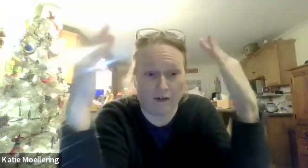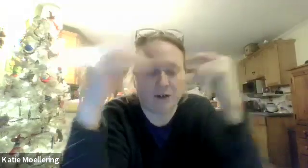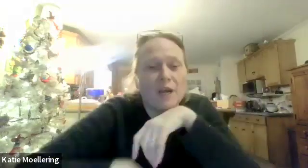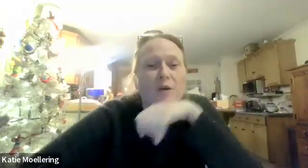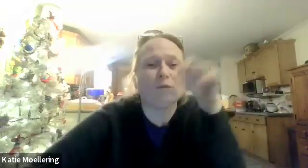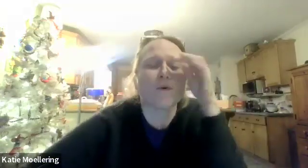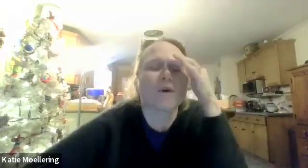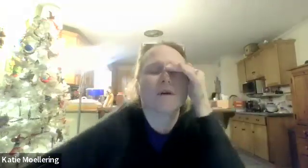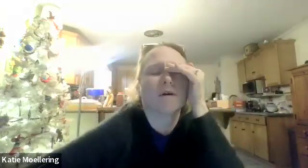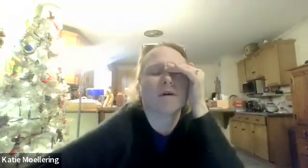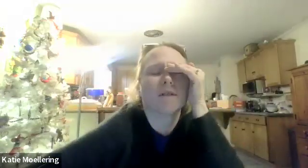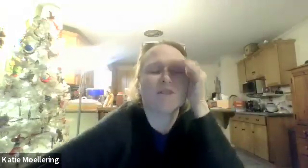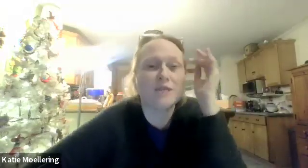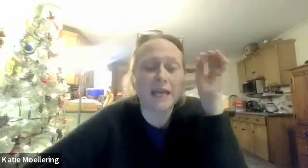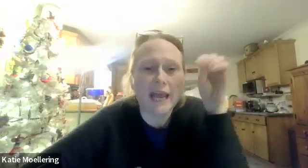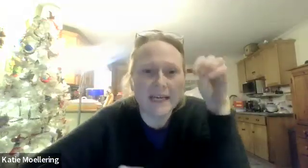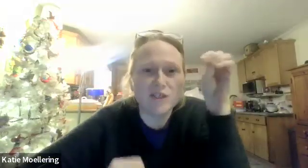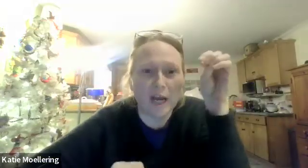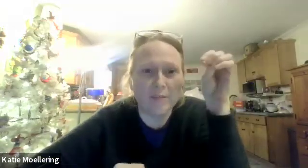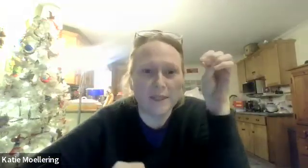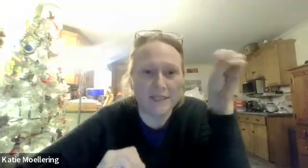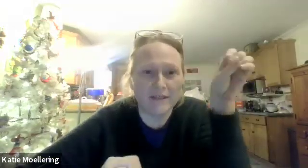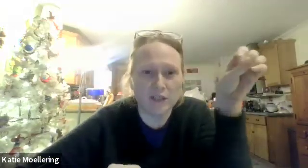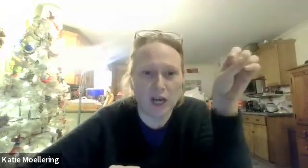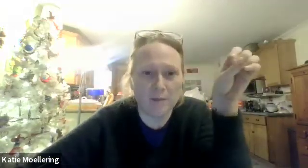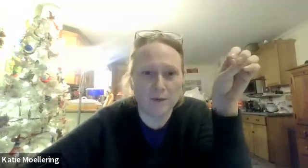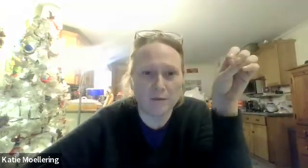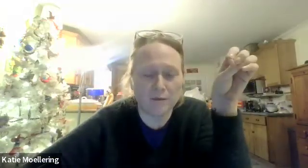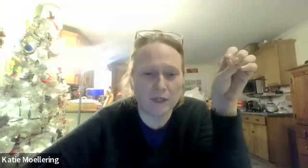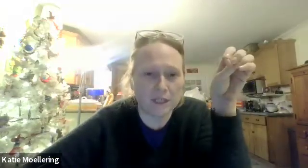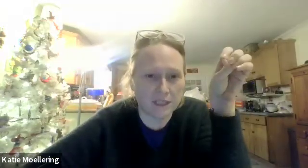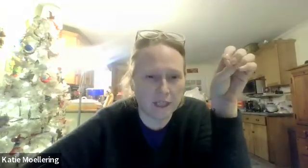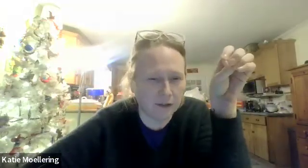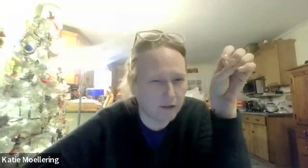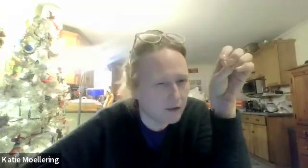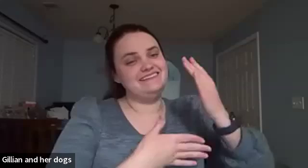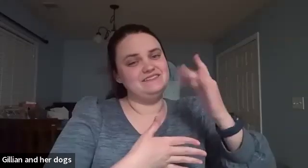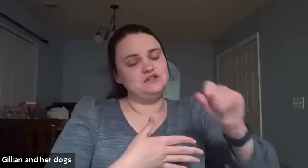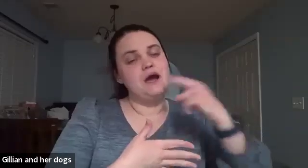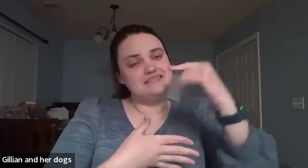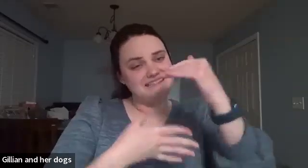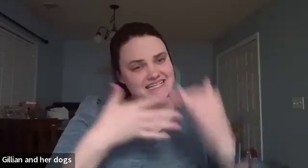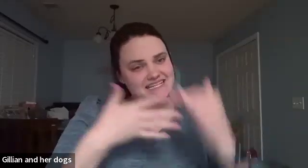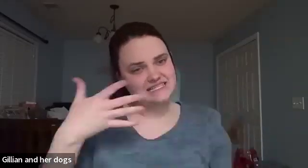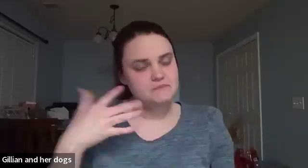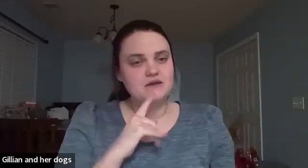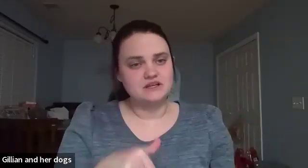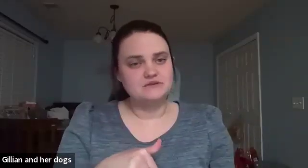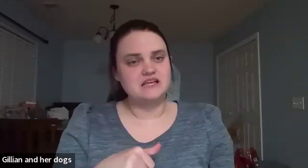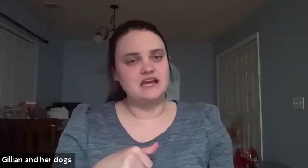never. Did you say 8 shape, 7 shape is another? So I was listing them, but I really was